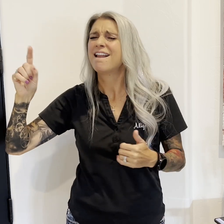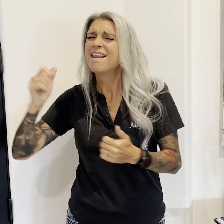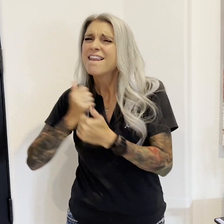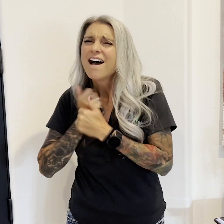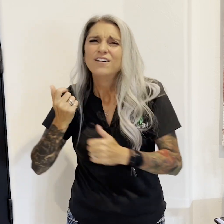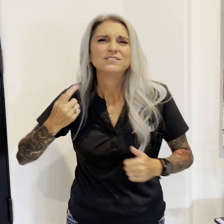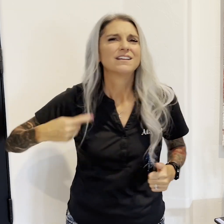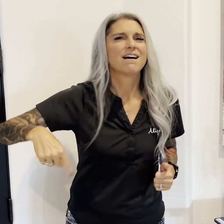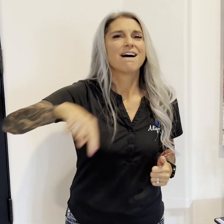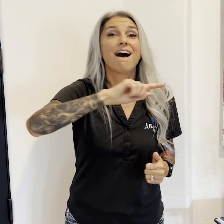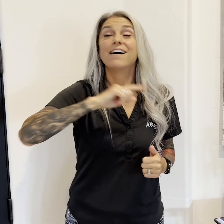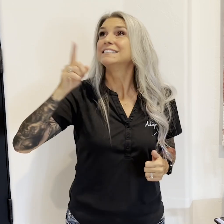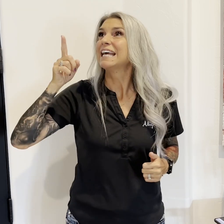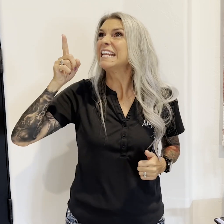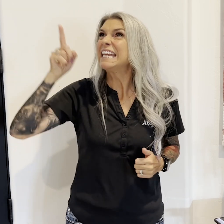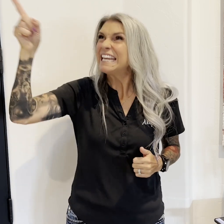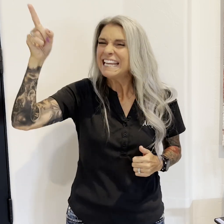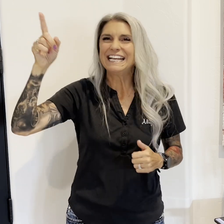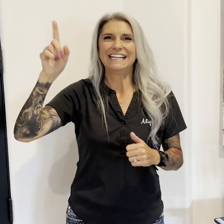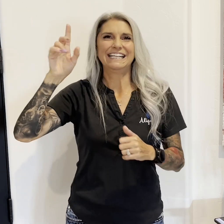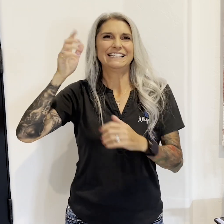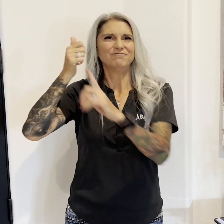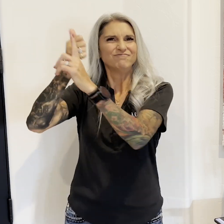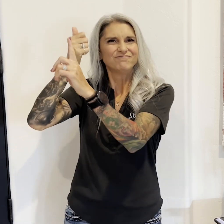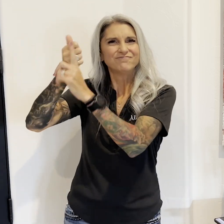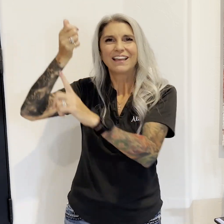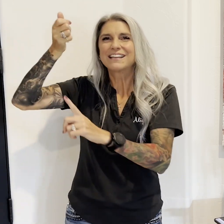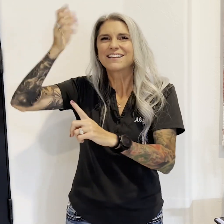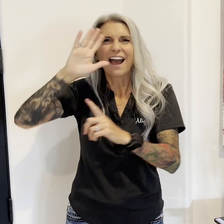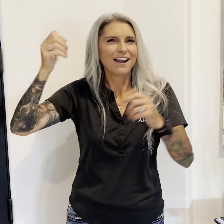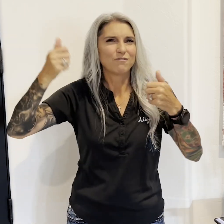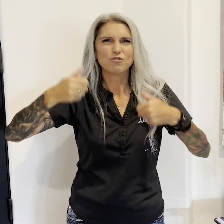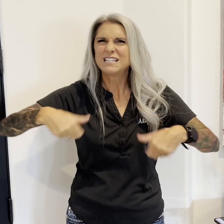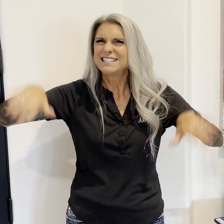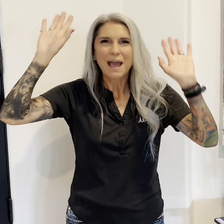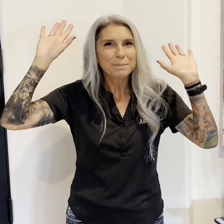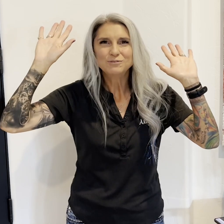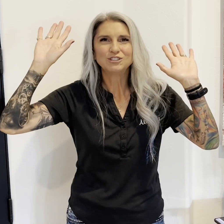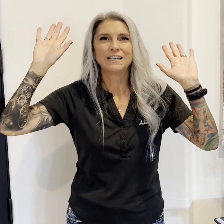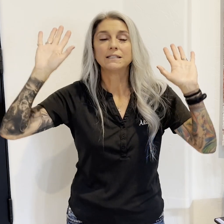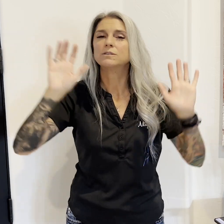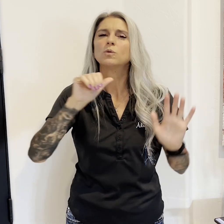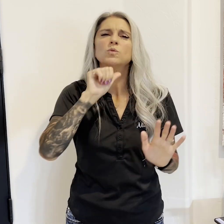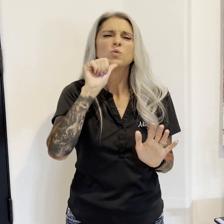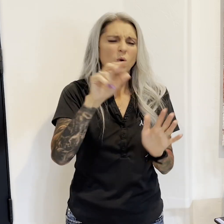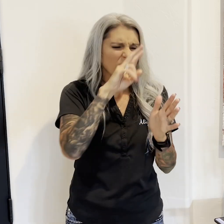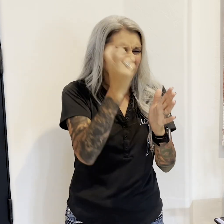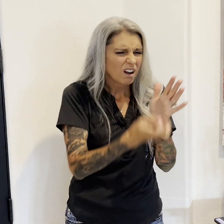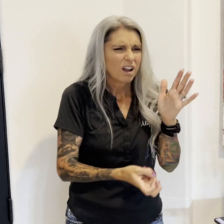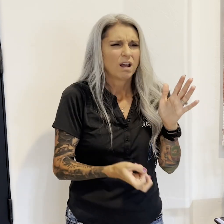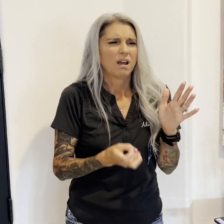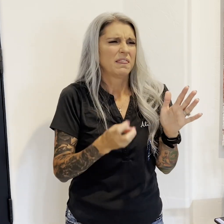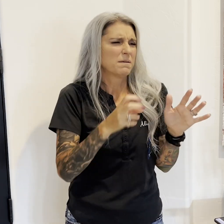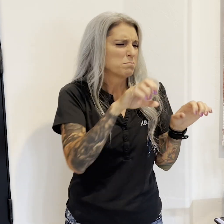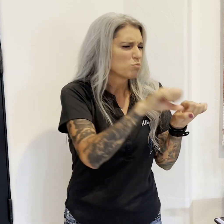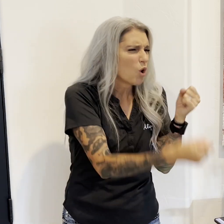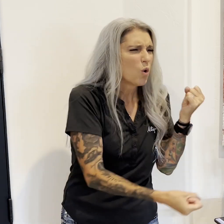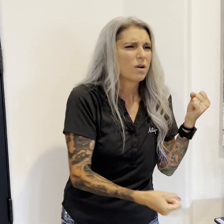More than hope. He loves us and he is a God of redemption. So please don't